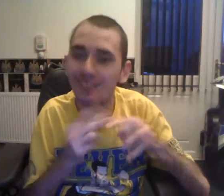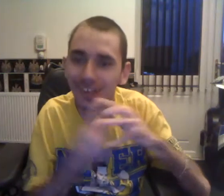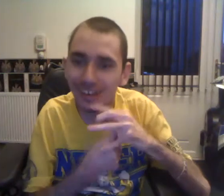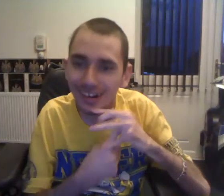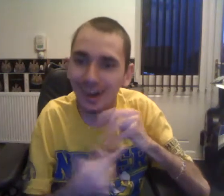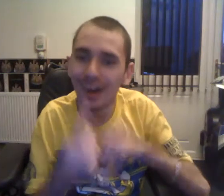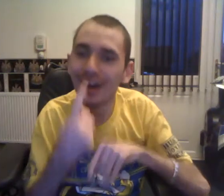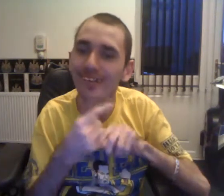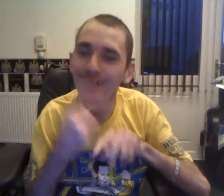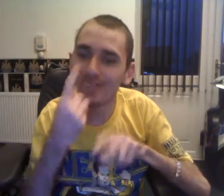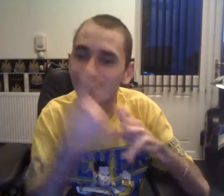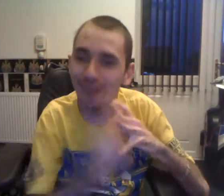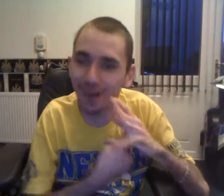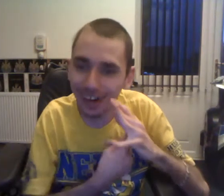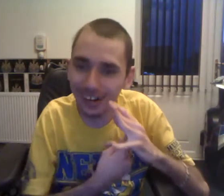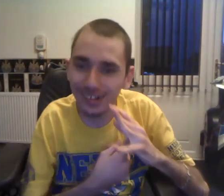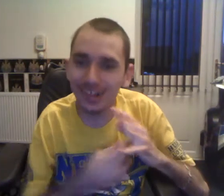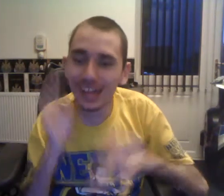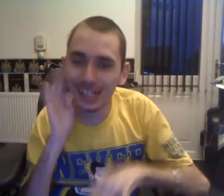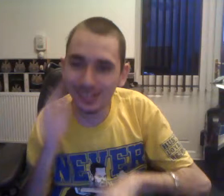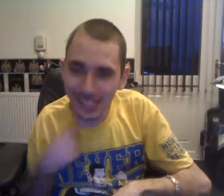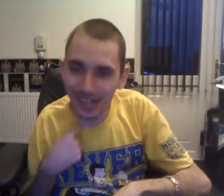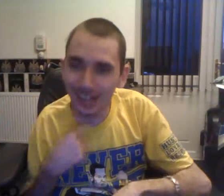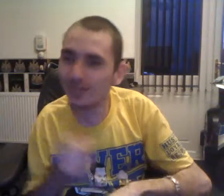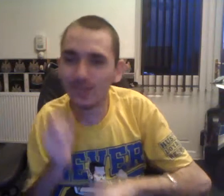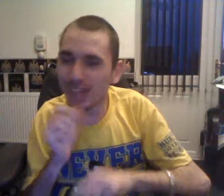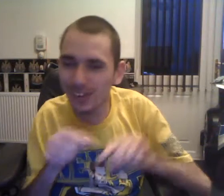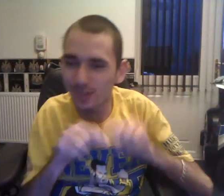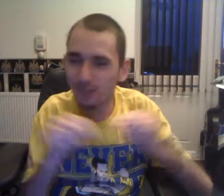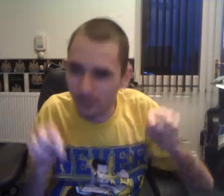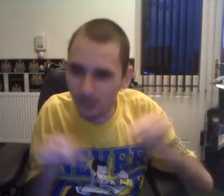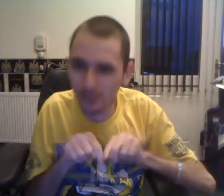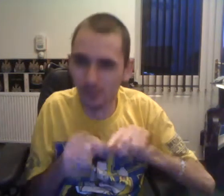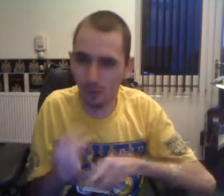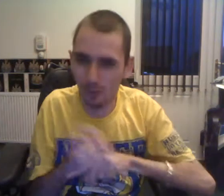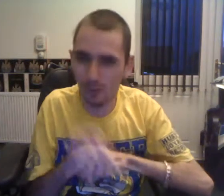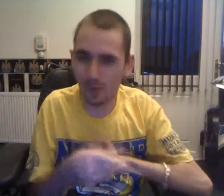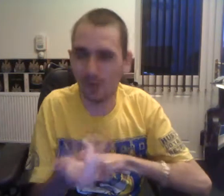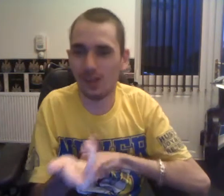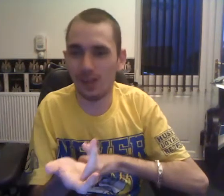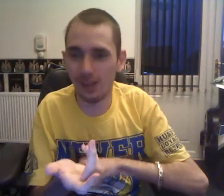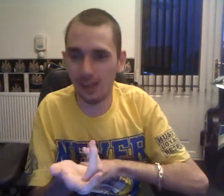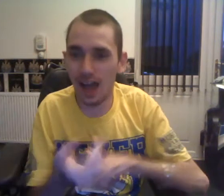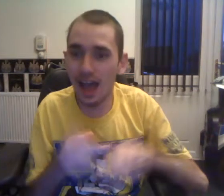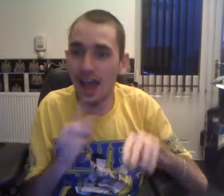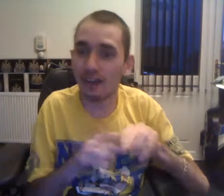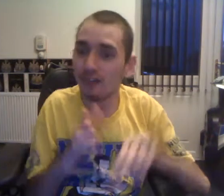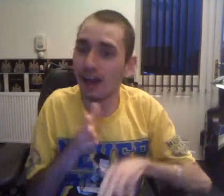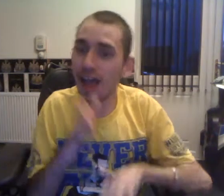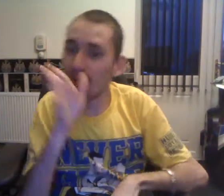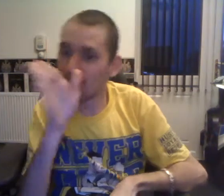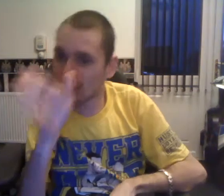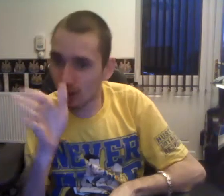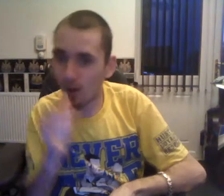only follow this one rule, listen to me, please don't pee in the pool. If you have to